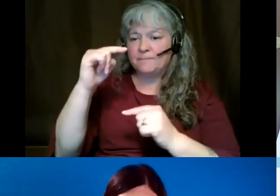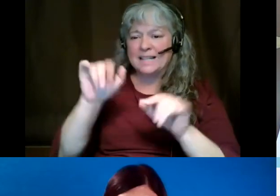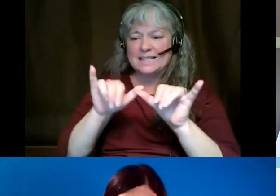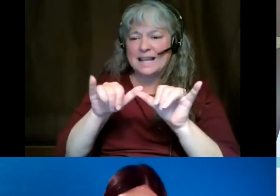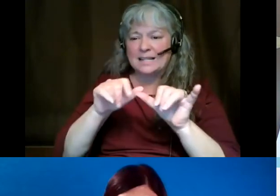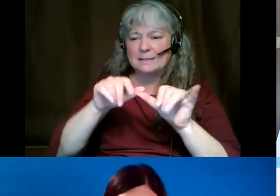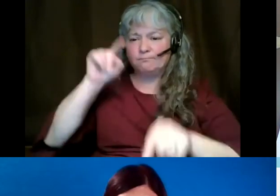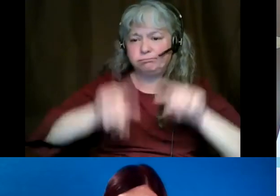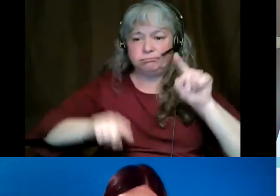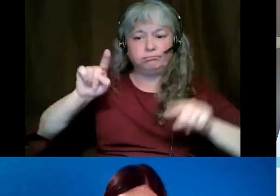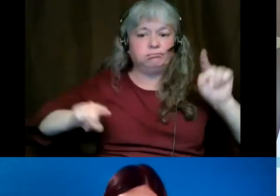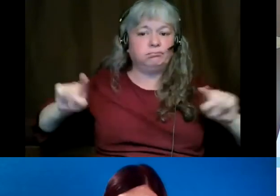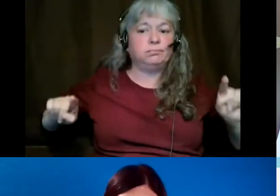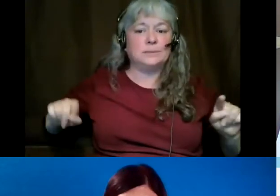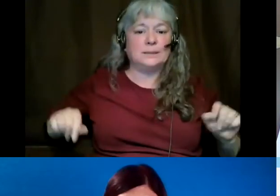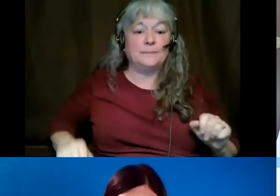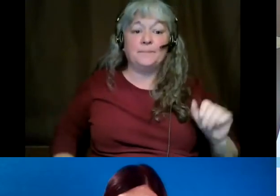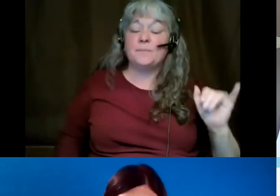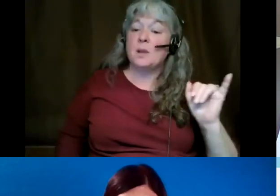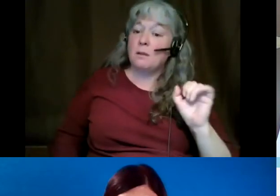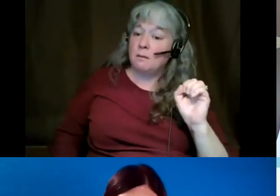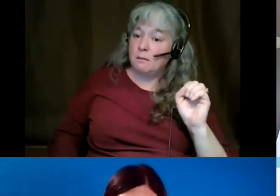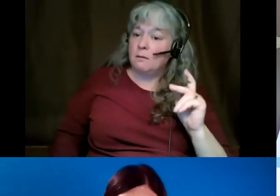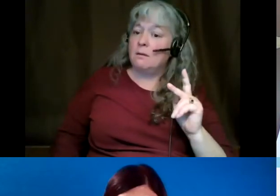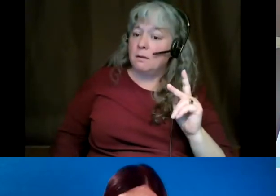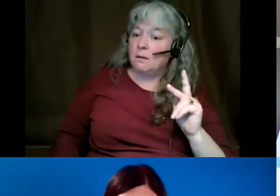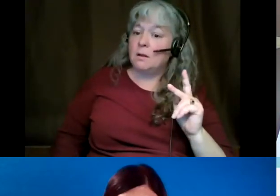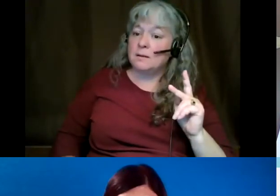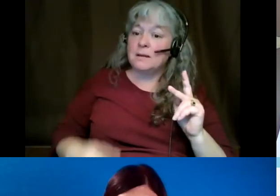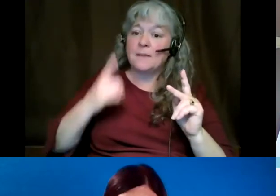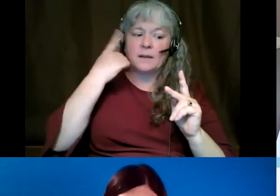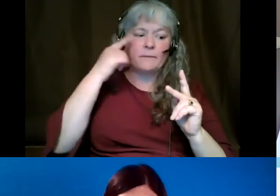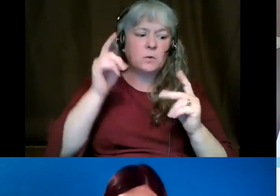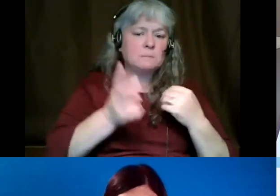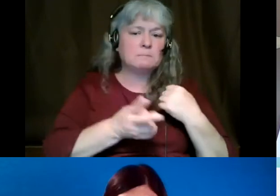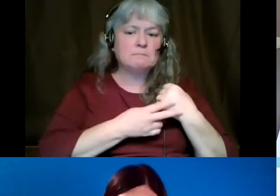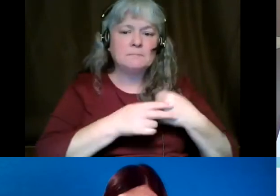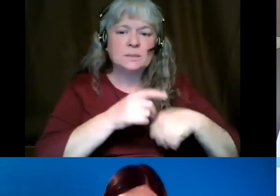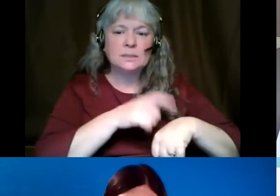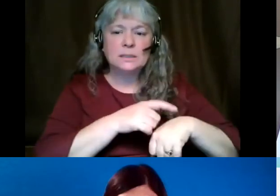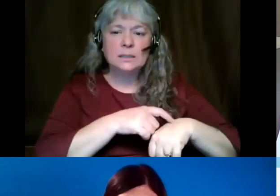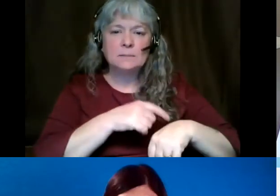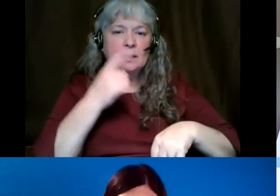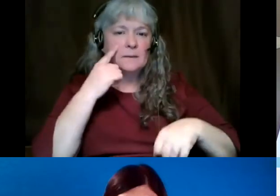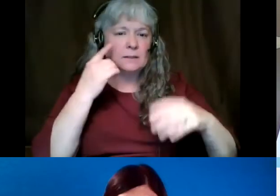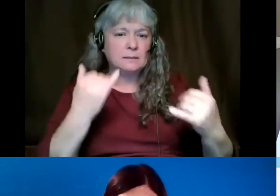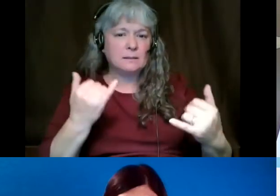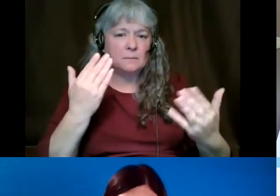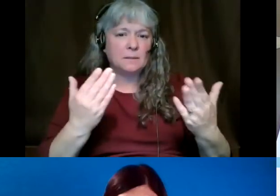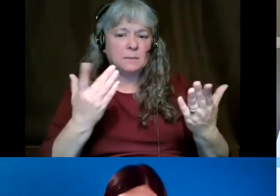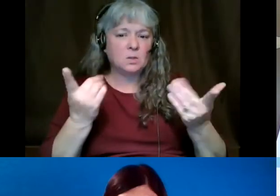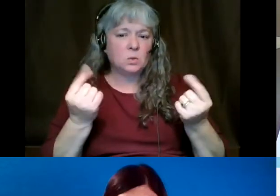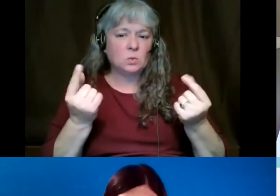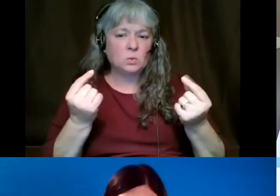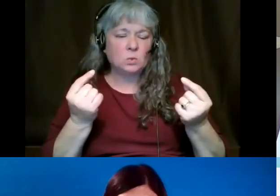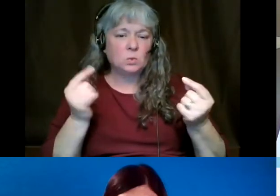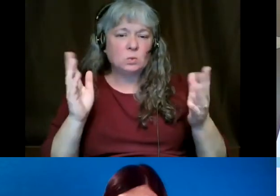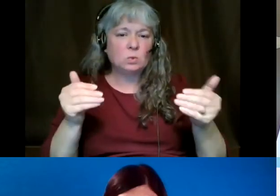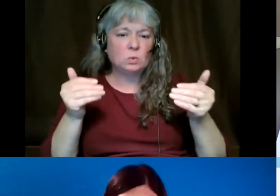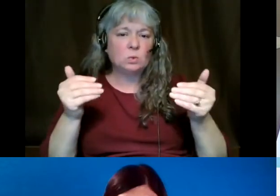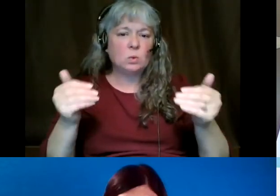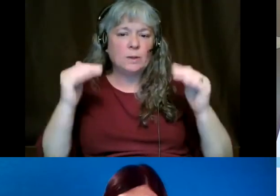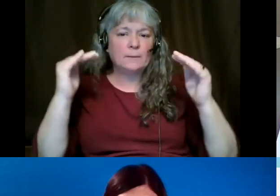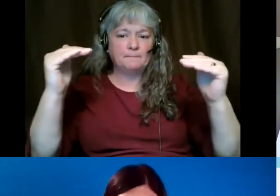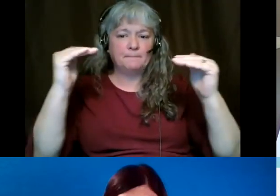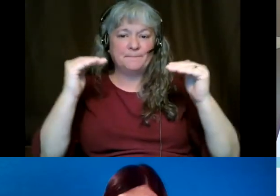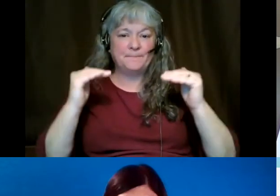All right. I think in the interest of time, Jen, what we may want to do here is just move